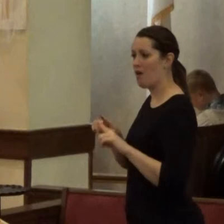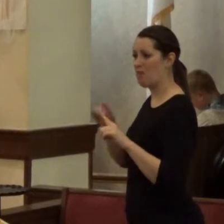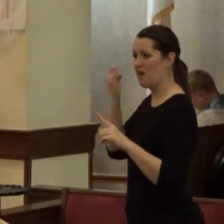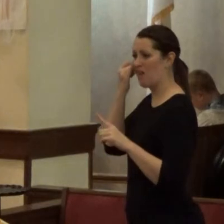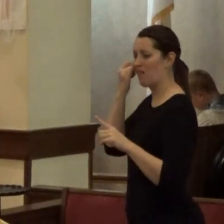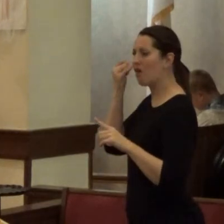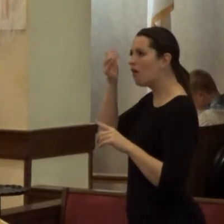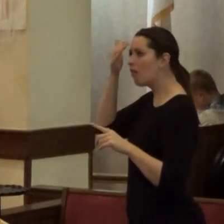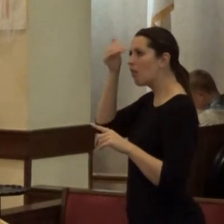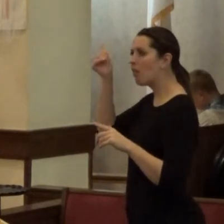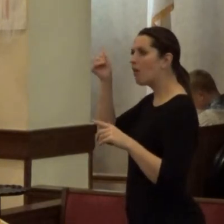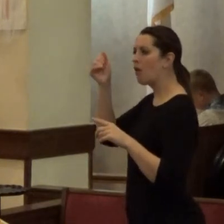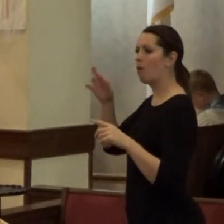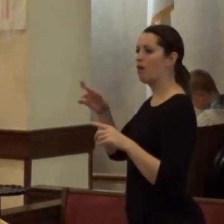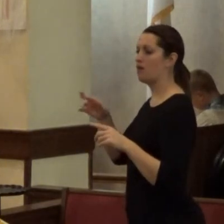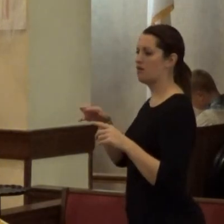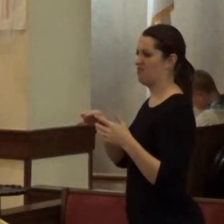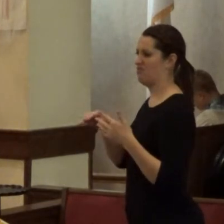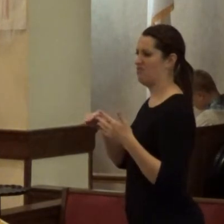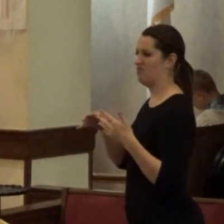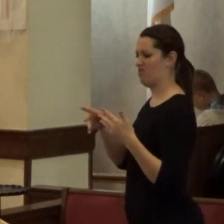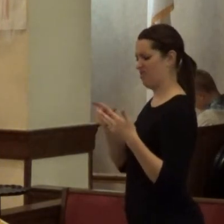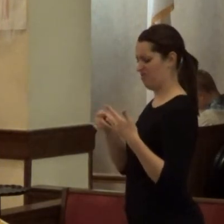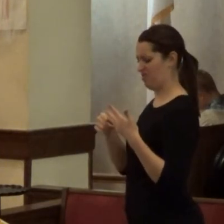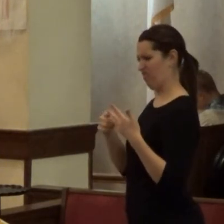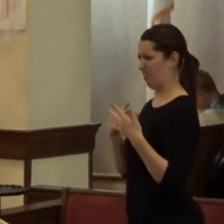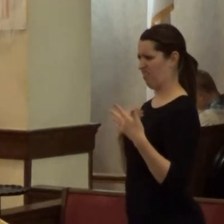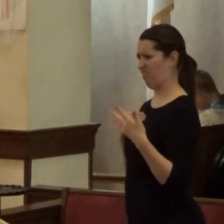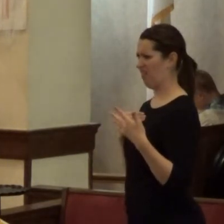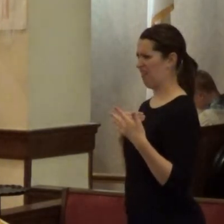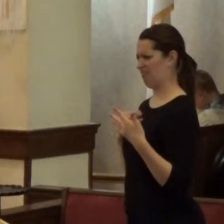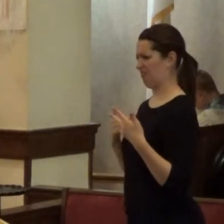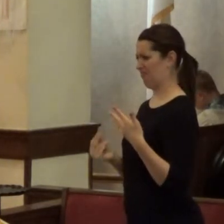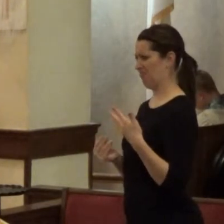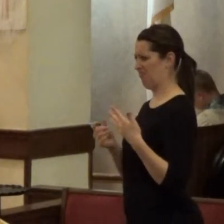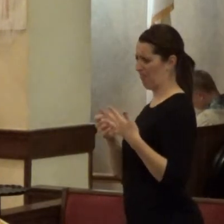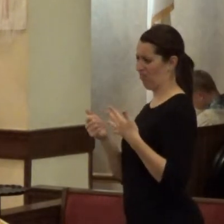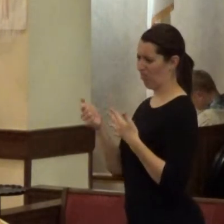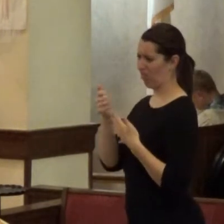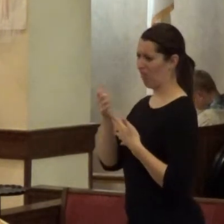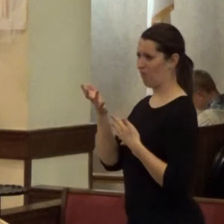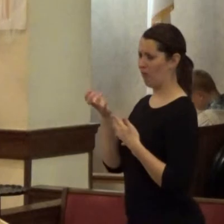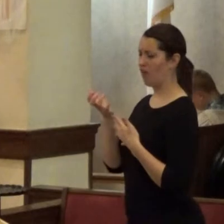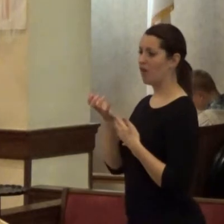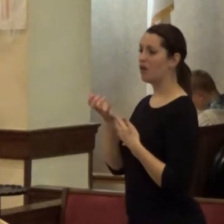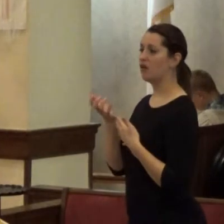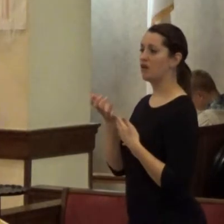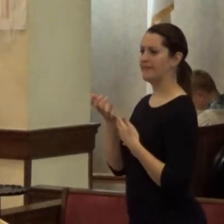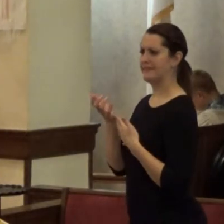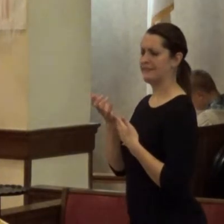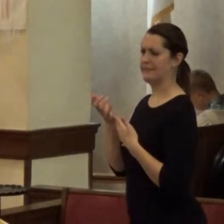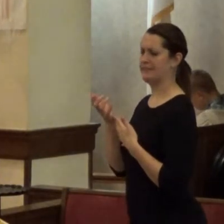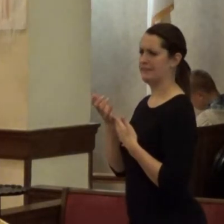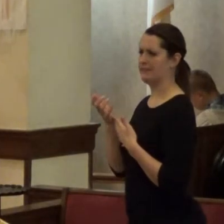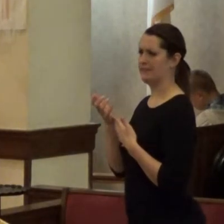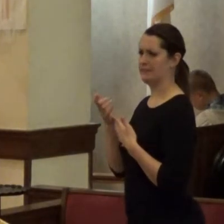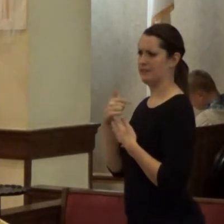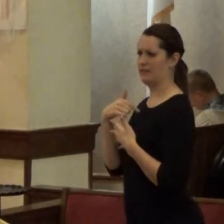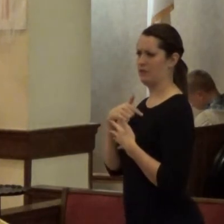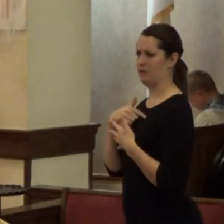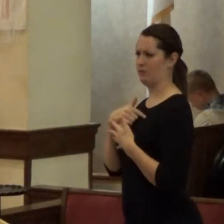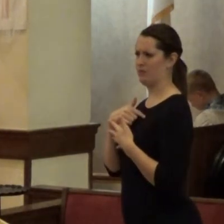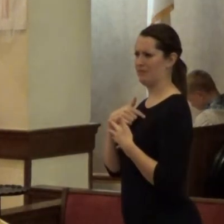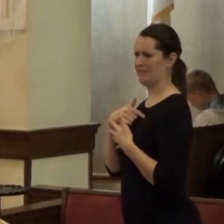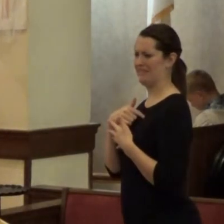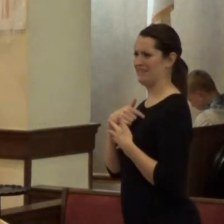we forget or we refuse to accept our place in the vineyard, then we are a